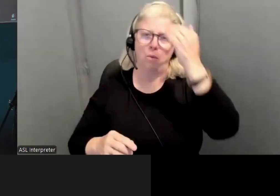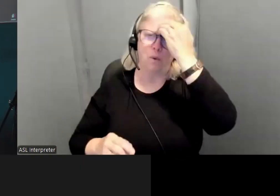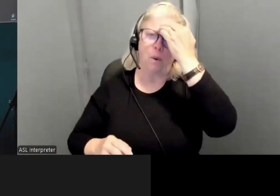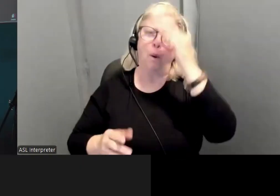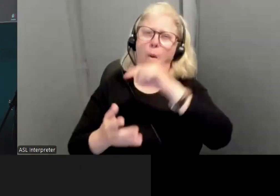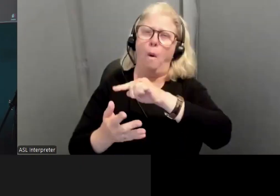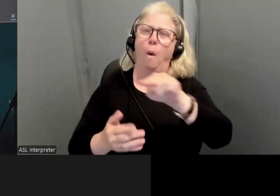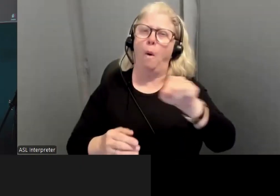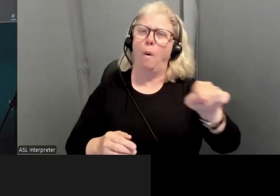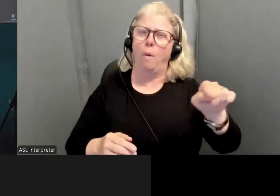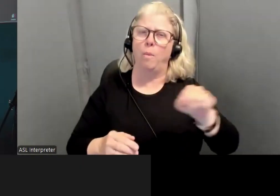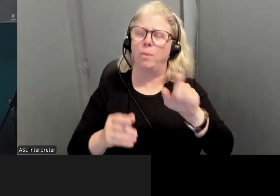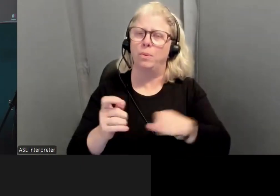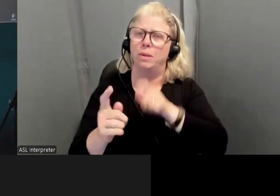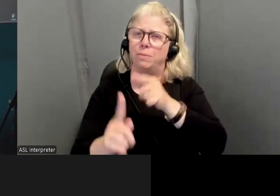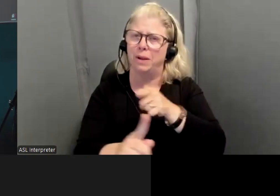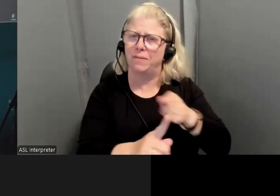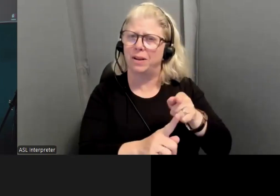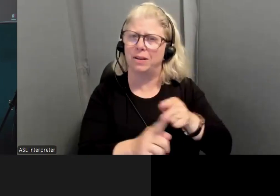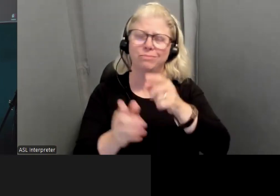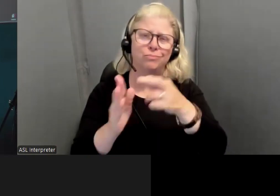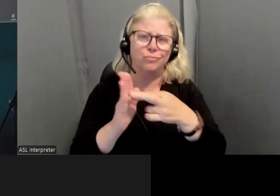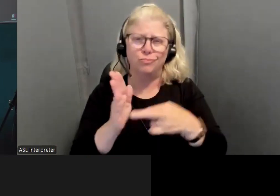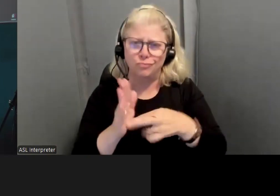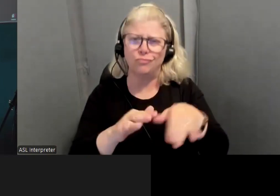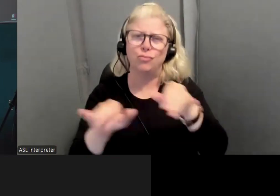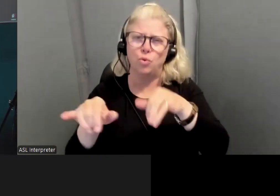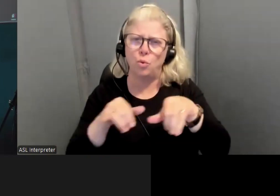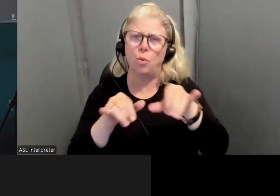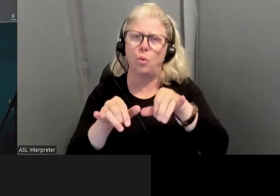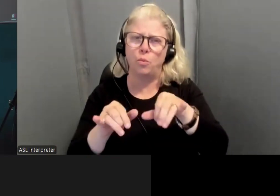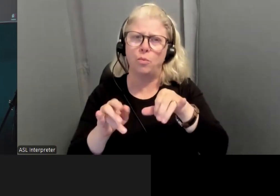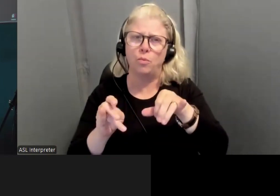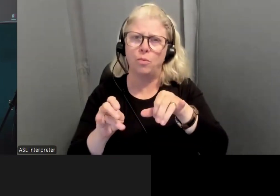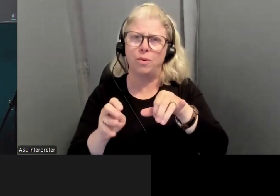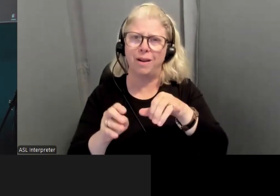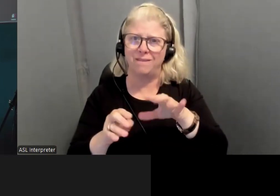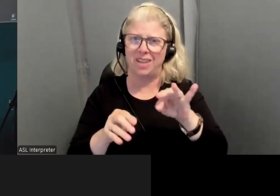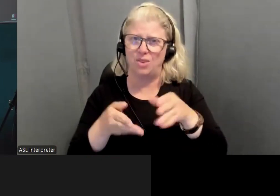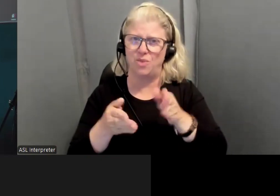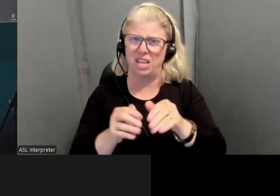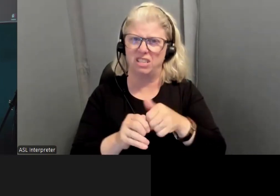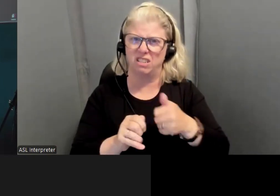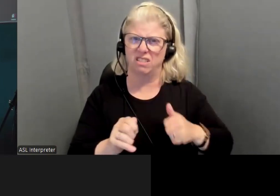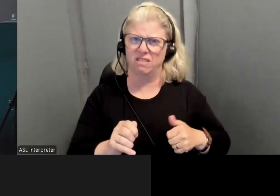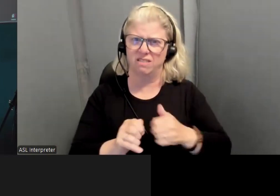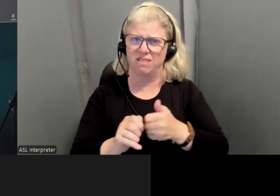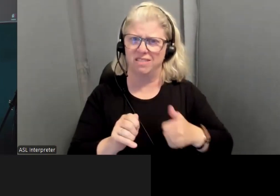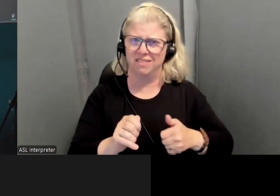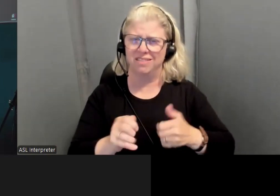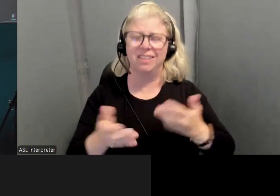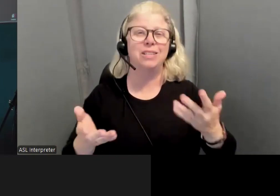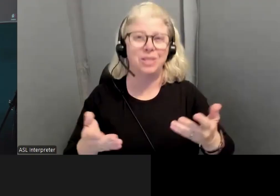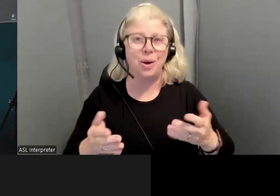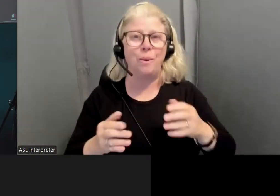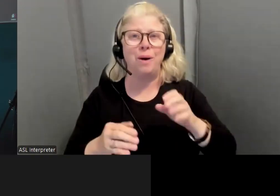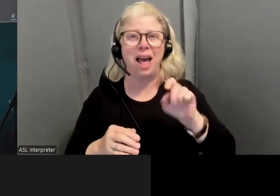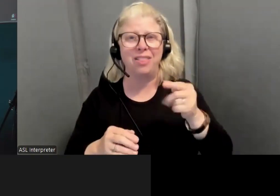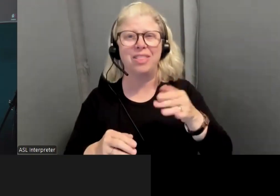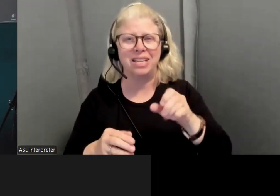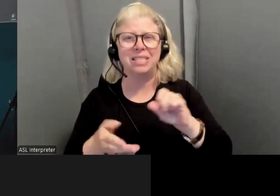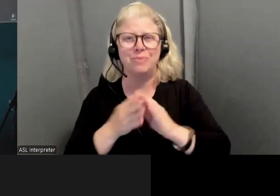the specific regulations and norms and so on and so forth, and they're going to find ways around them. So ethics becomes,